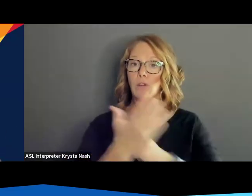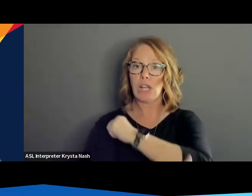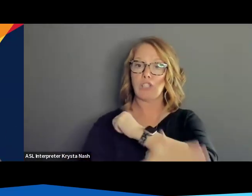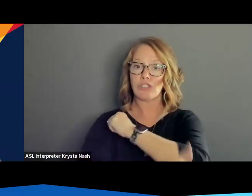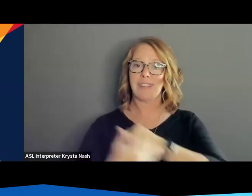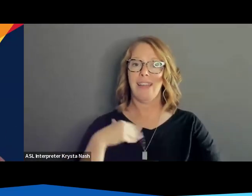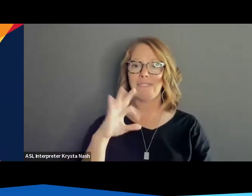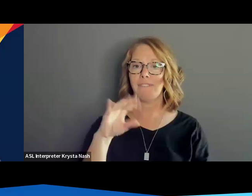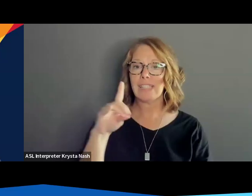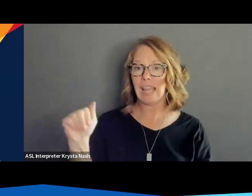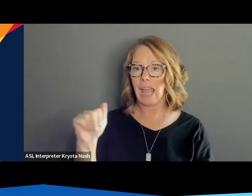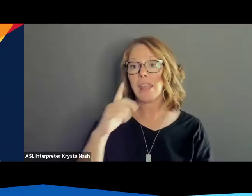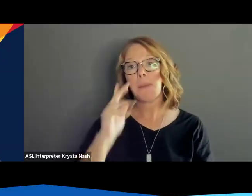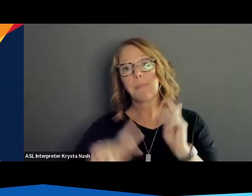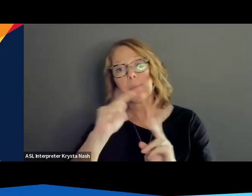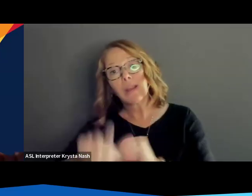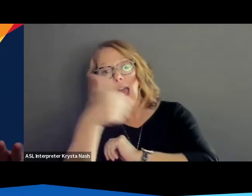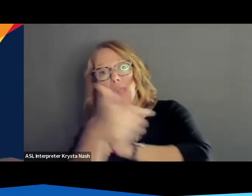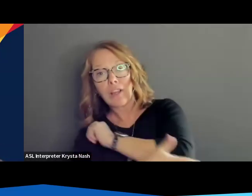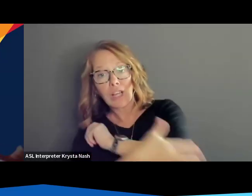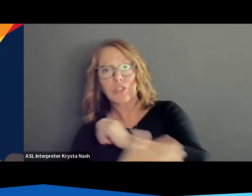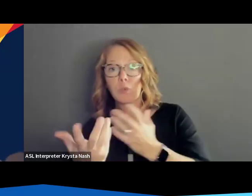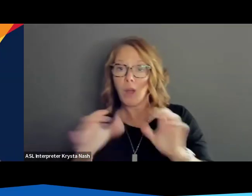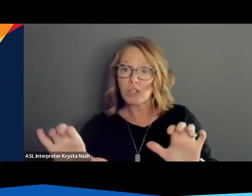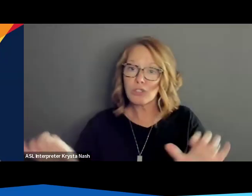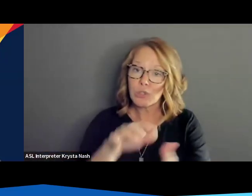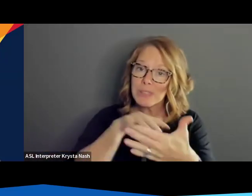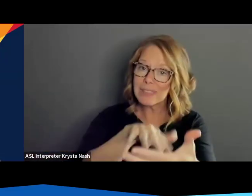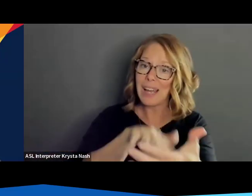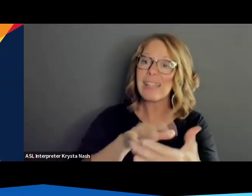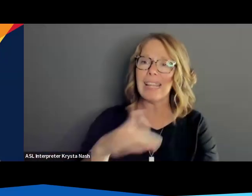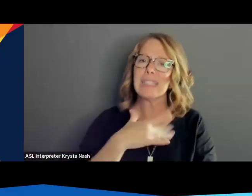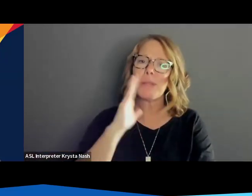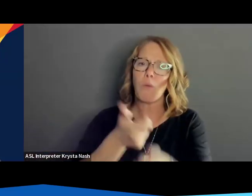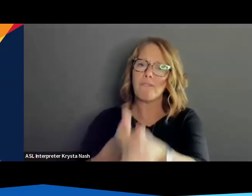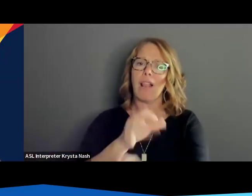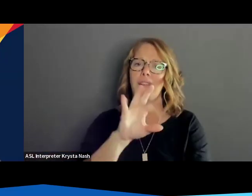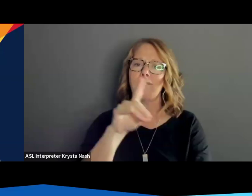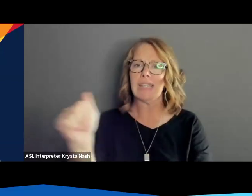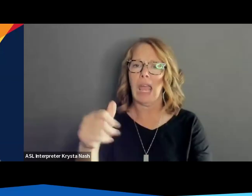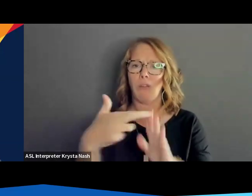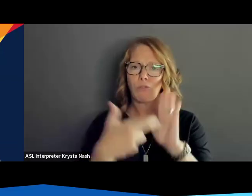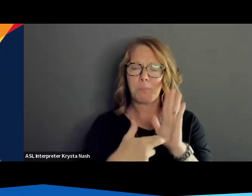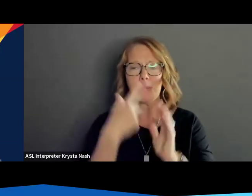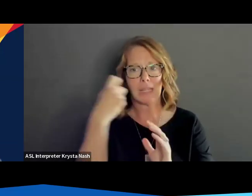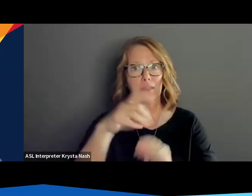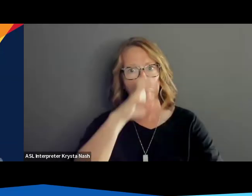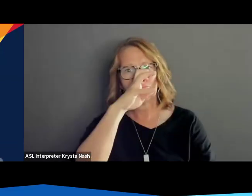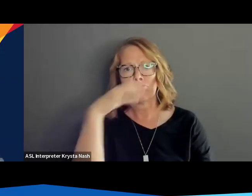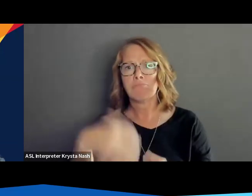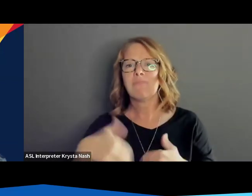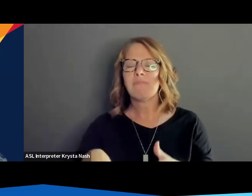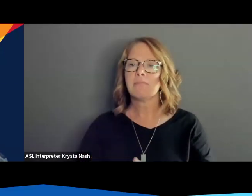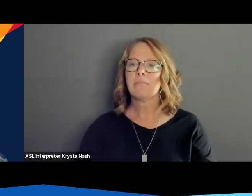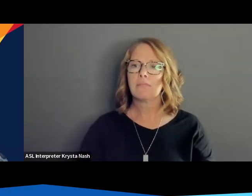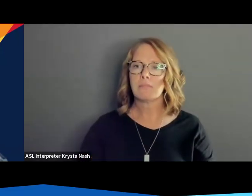if people in other countries want to do a study, they will generally follow the FDA guidelines because it is so strict, and we know that we